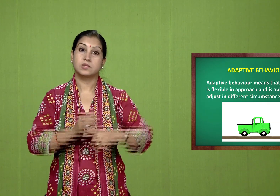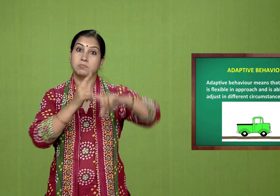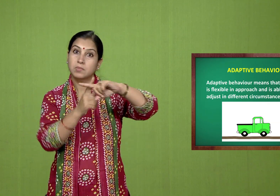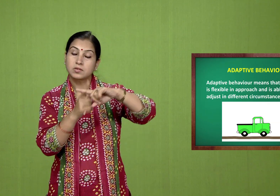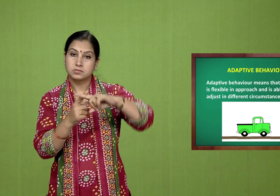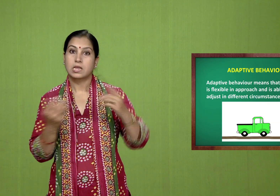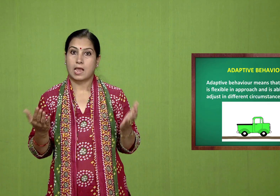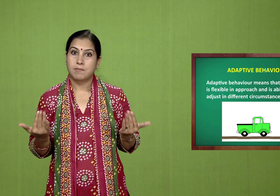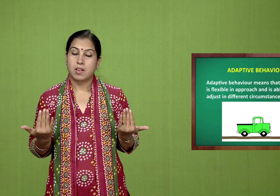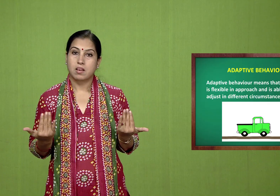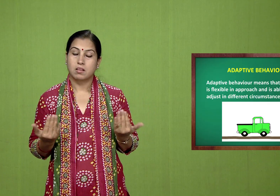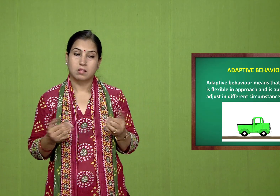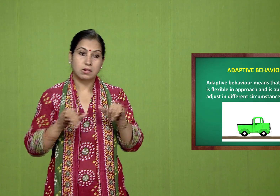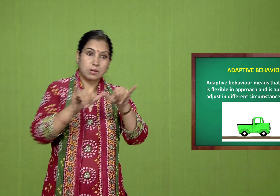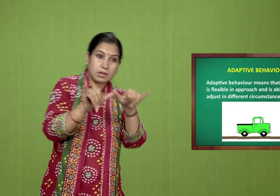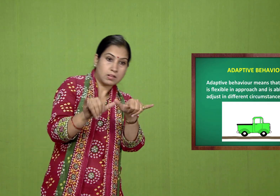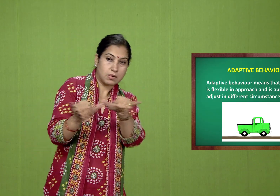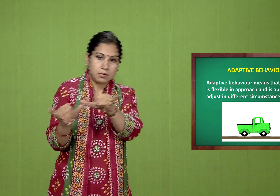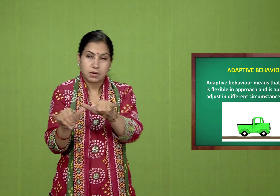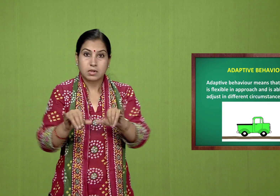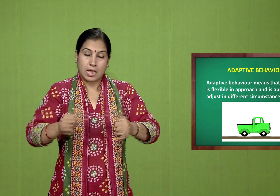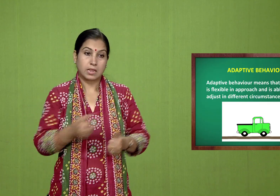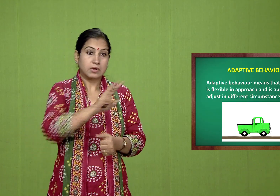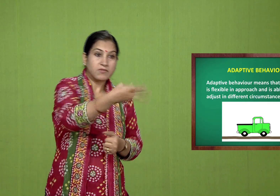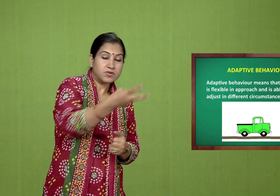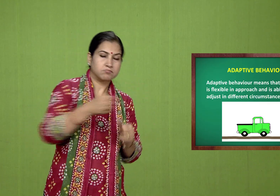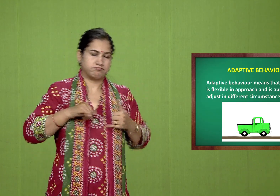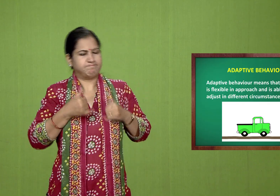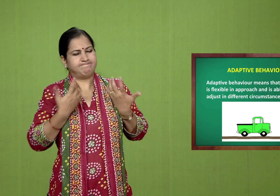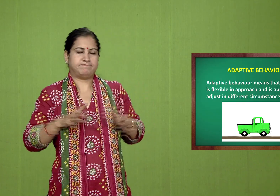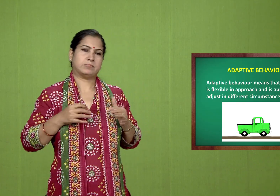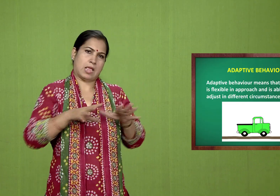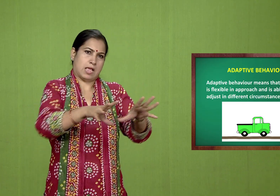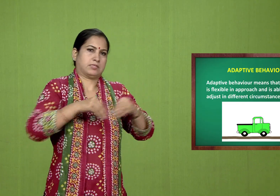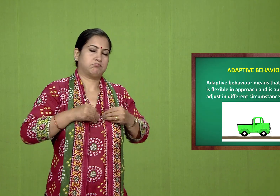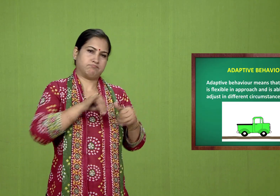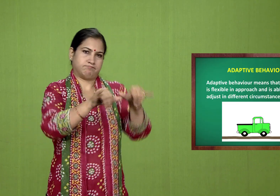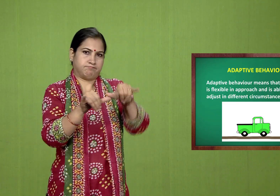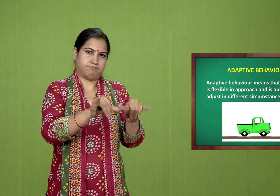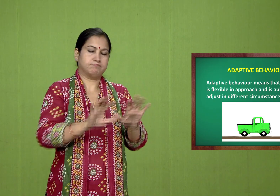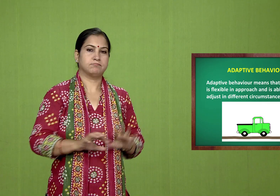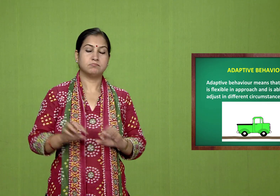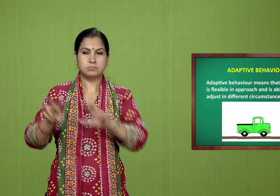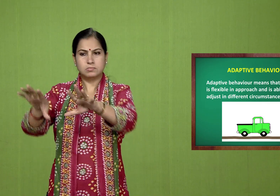and is able to adjust in different circumstances.